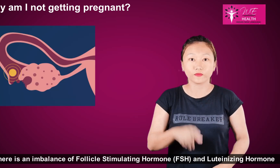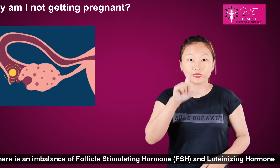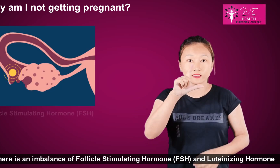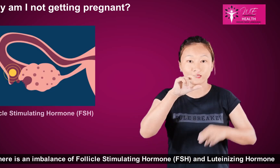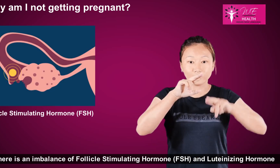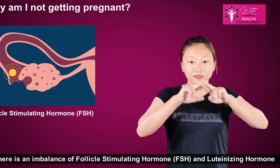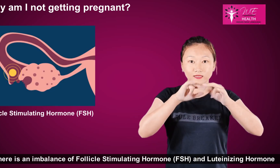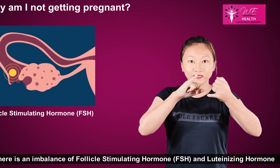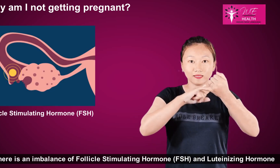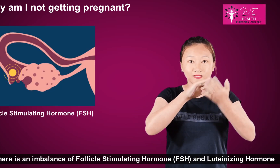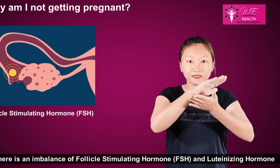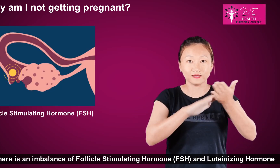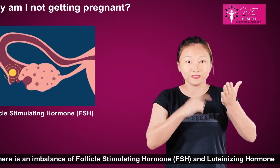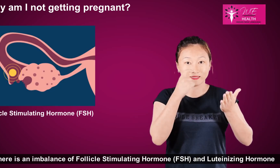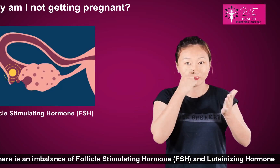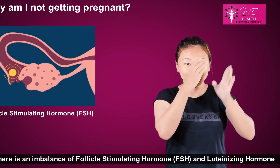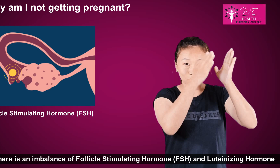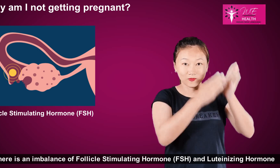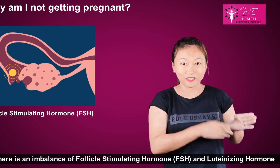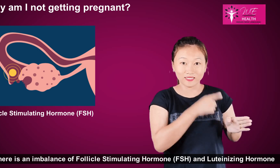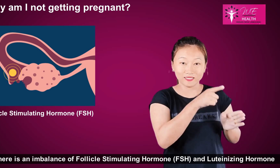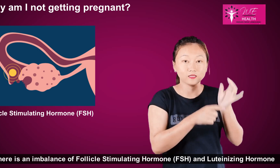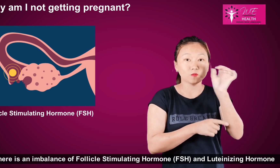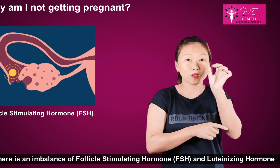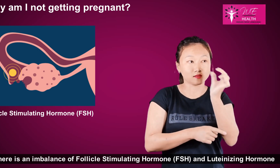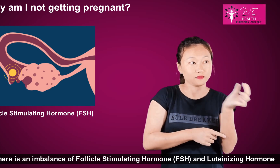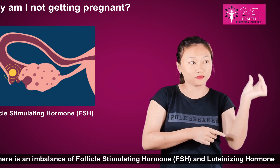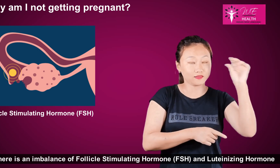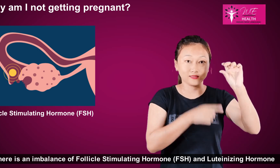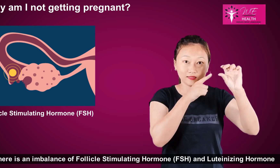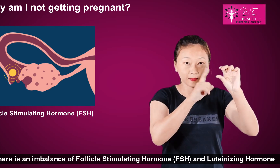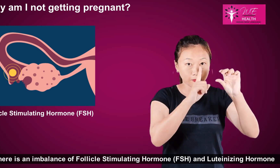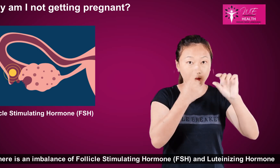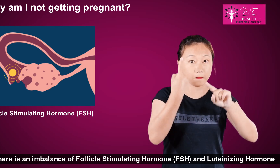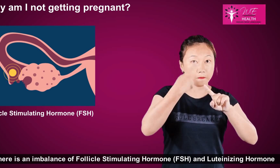When there is an imbalance of follicle-stimulating hormone and luteinizing hormone.